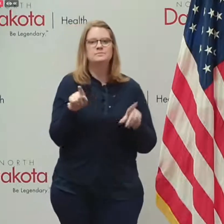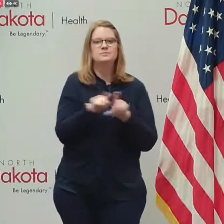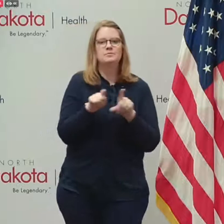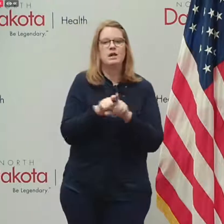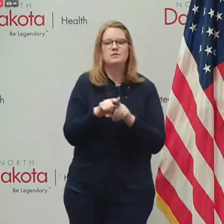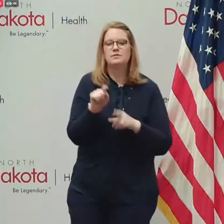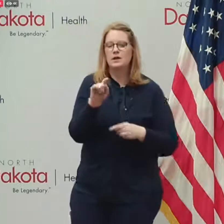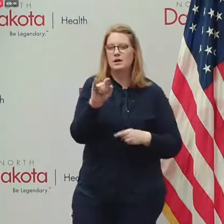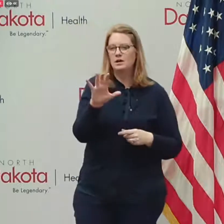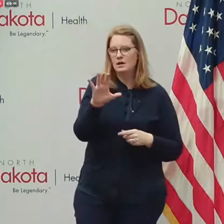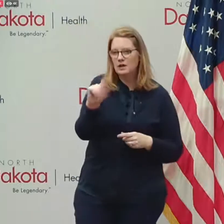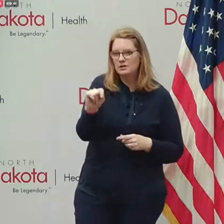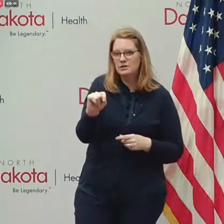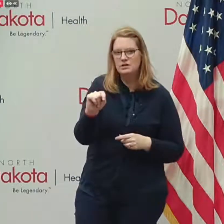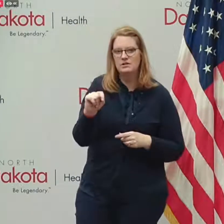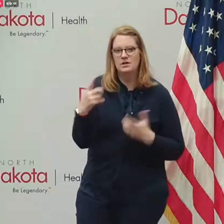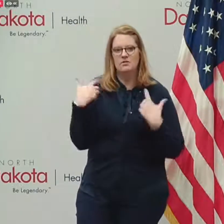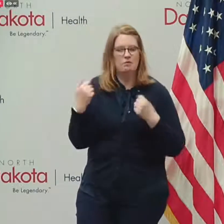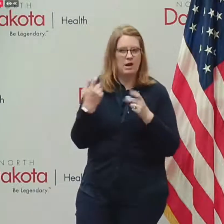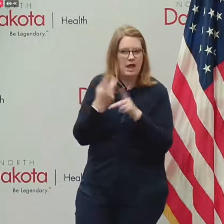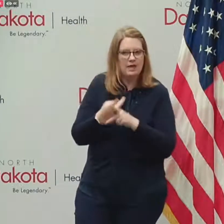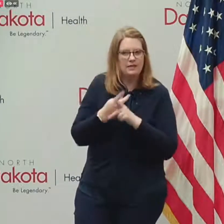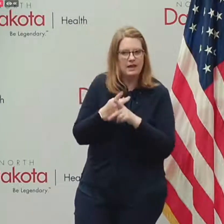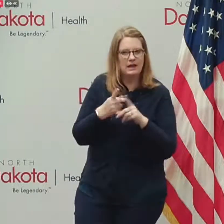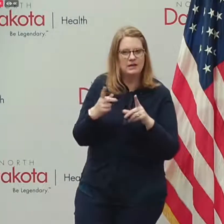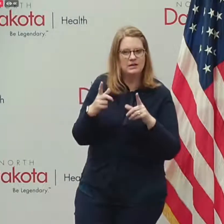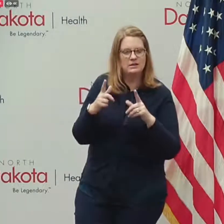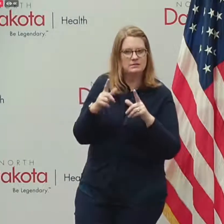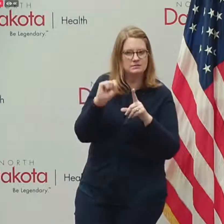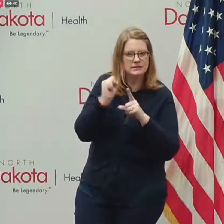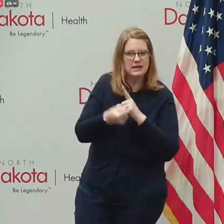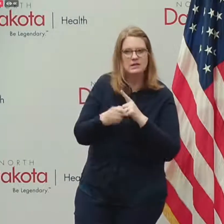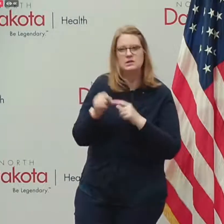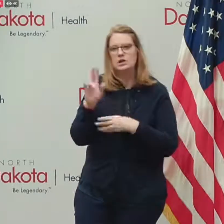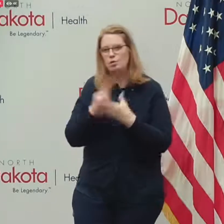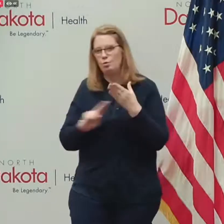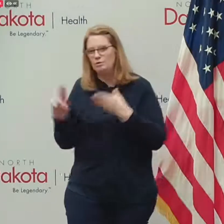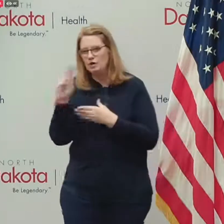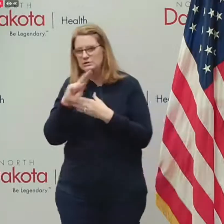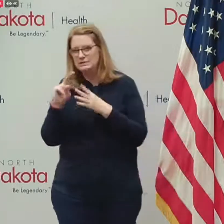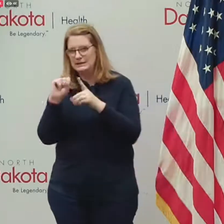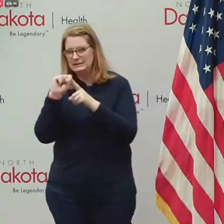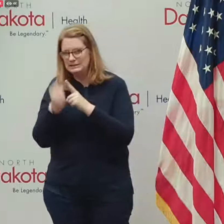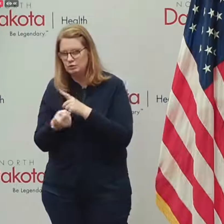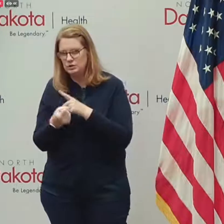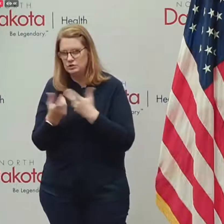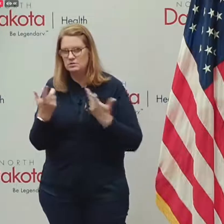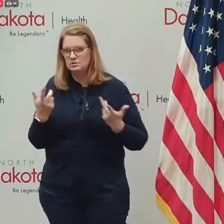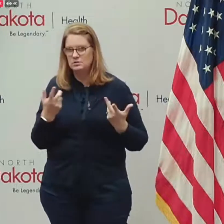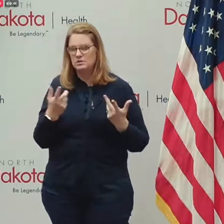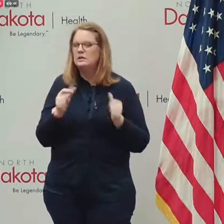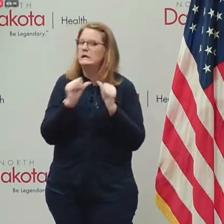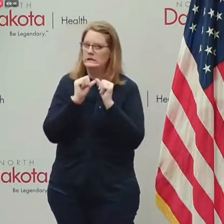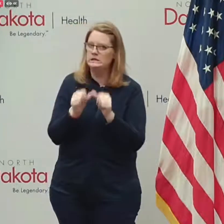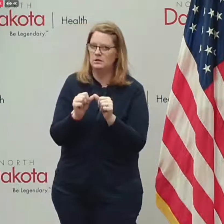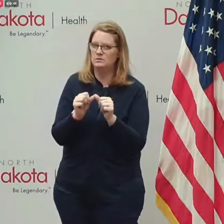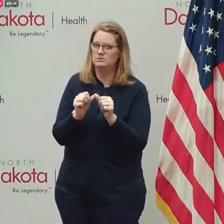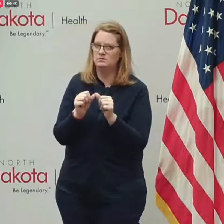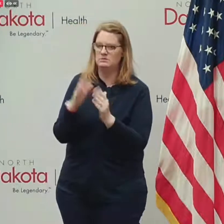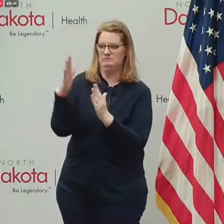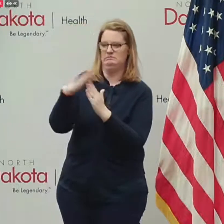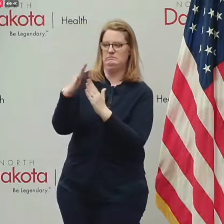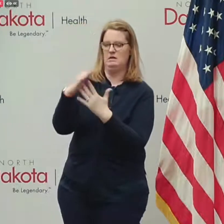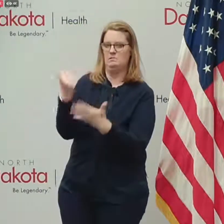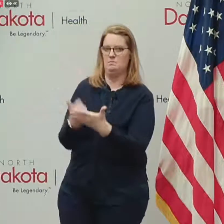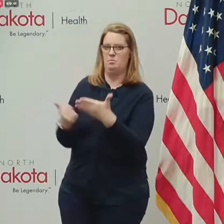contact tracing for healthcare settings, K-12 schools, university systems are going to continue as usual, which is the teams that we have